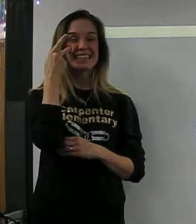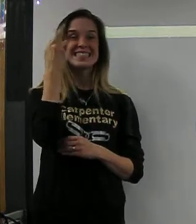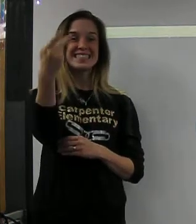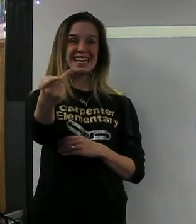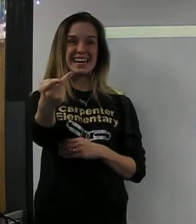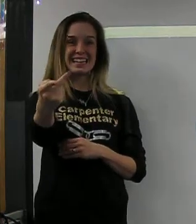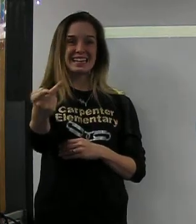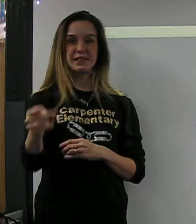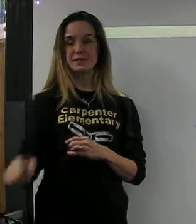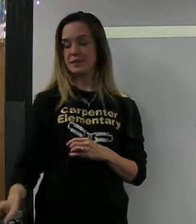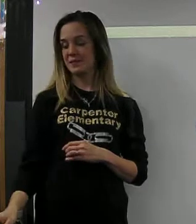S-E-E-C.